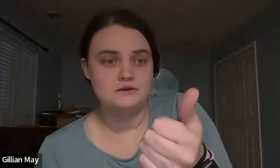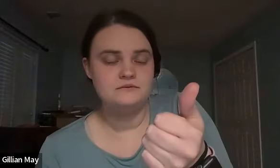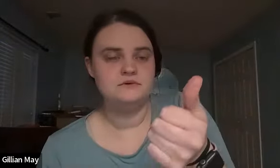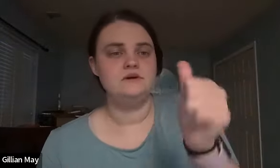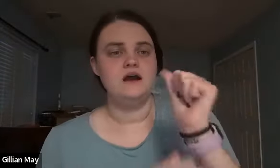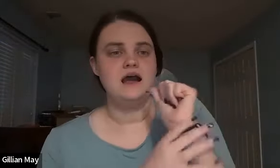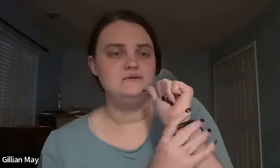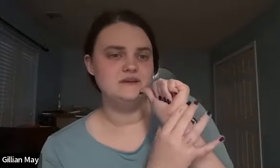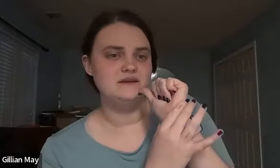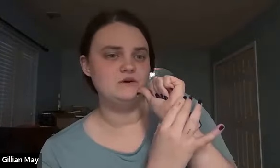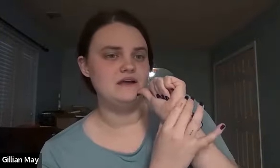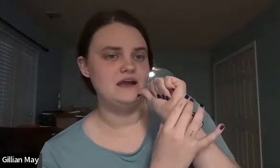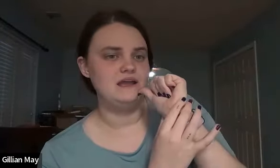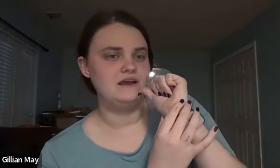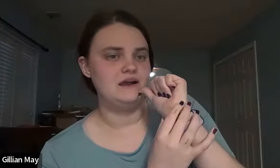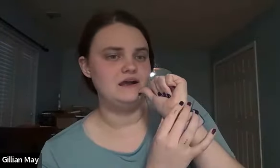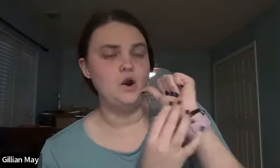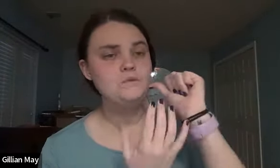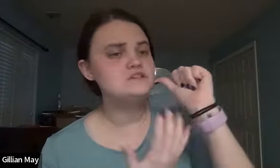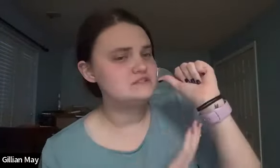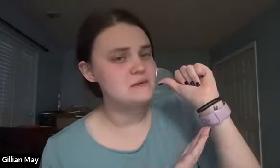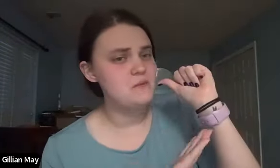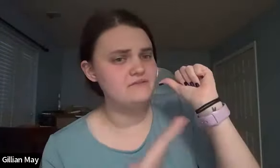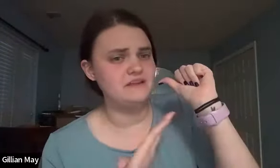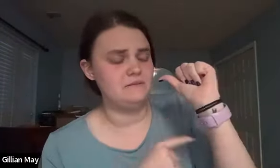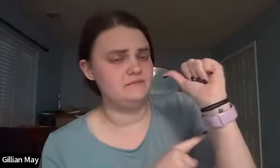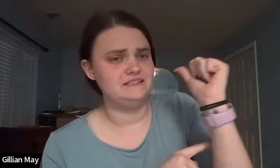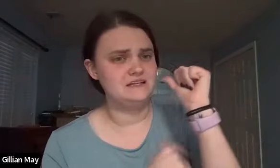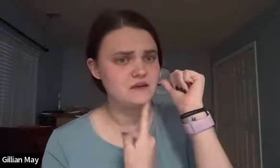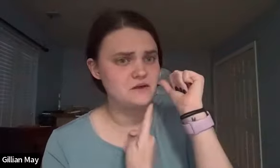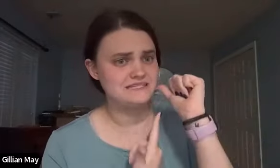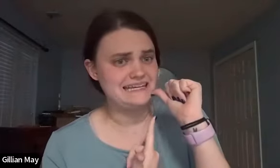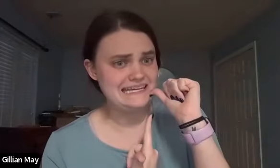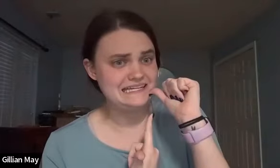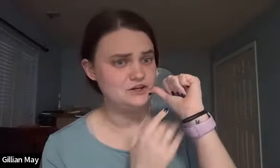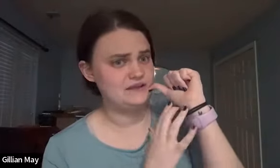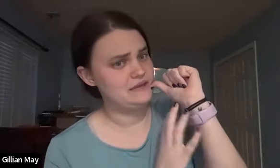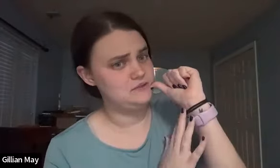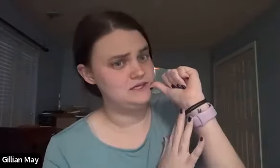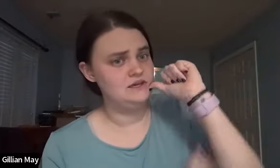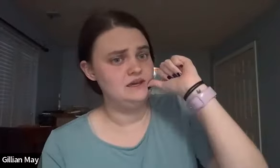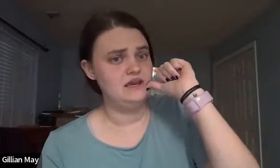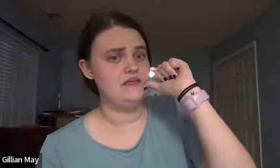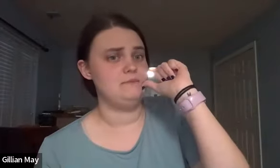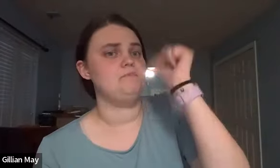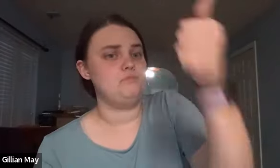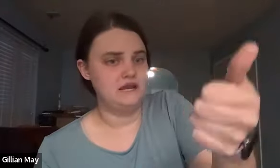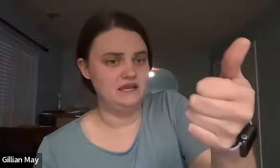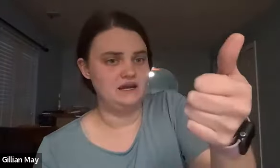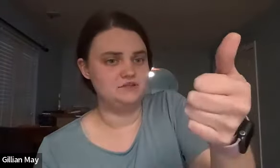Tomorrow. I always make it where it almost looks like I'm having like sucking my thumb as a kid, like a baby. And then I'm bringing it up to a